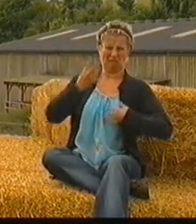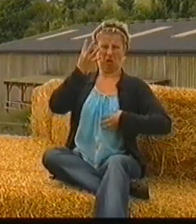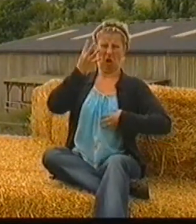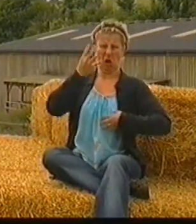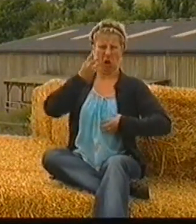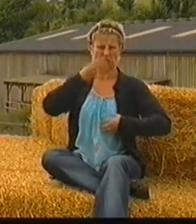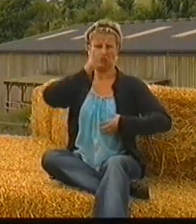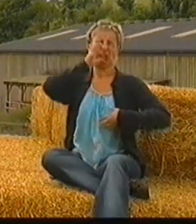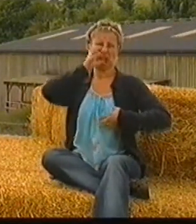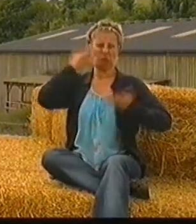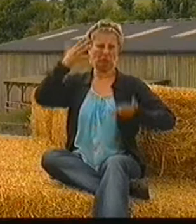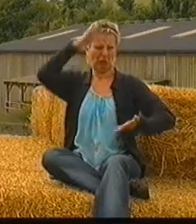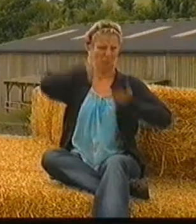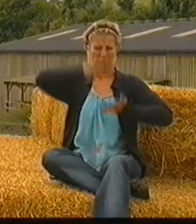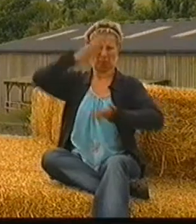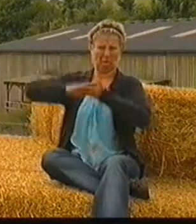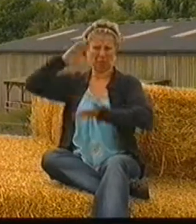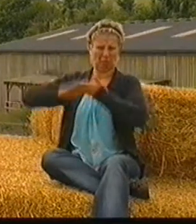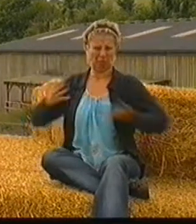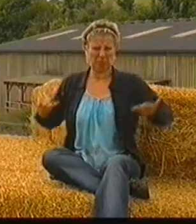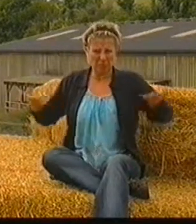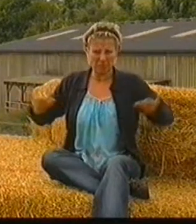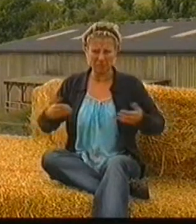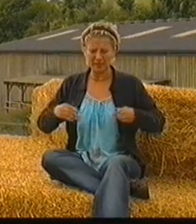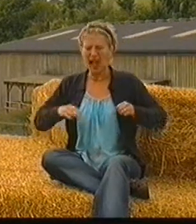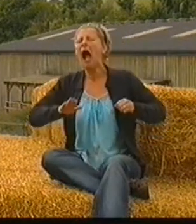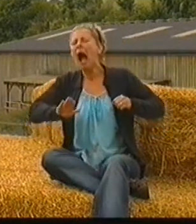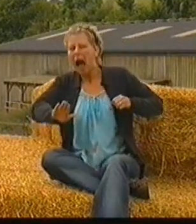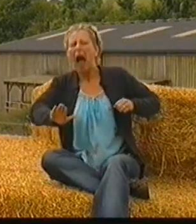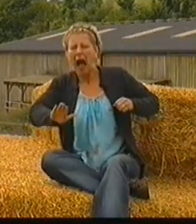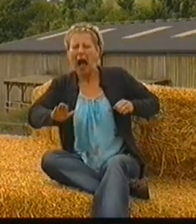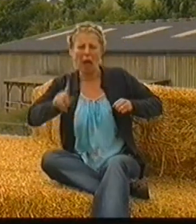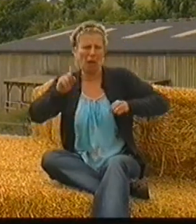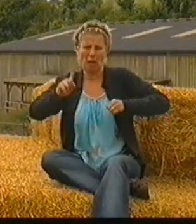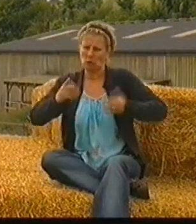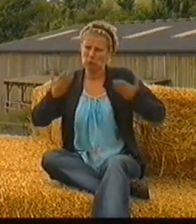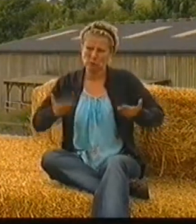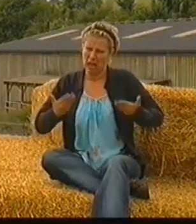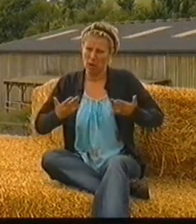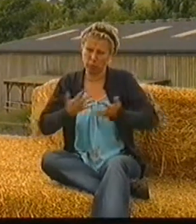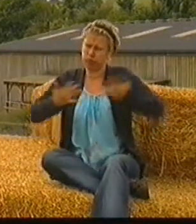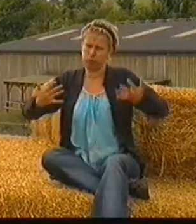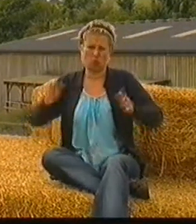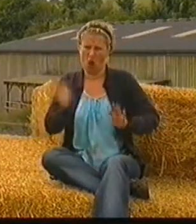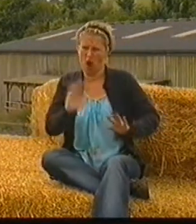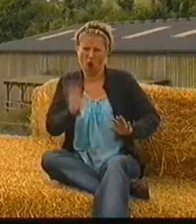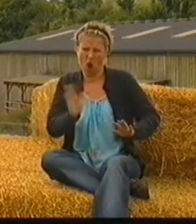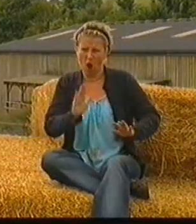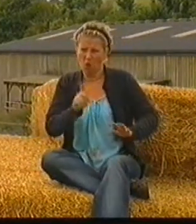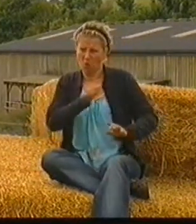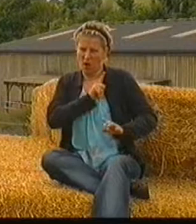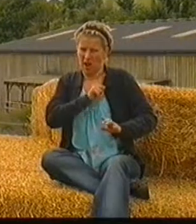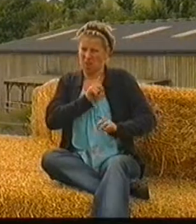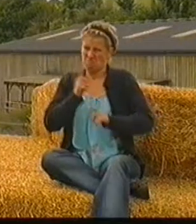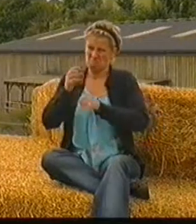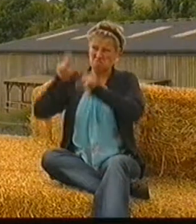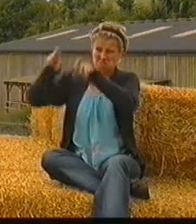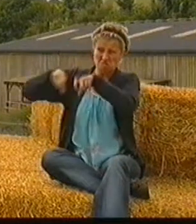back, "Bring up 2 or 3 jars." "He drank 4 yesterday, Mrs. Bean." "Yes, but he won't want that